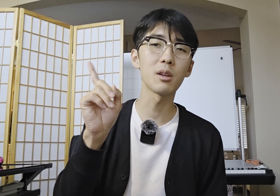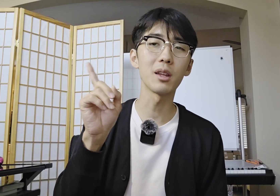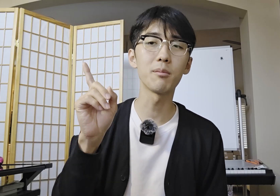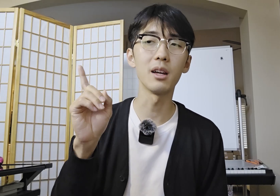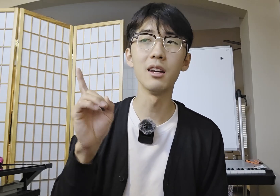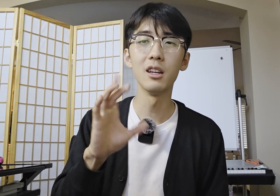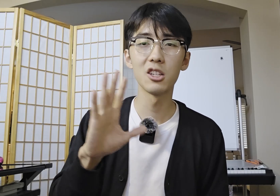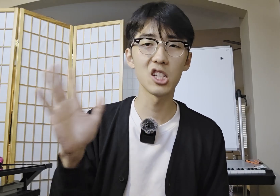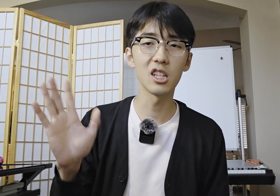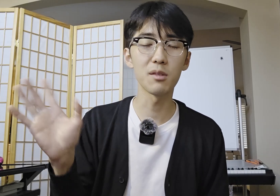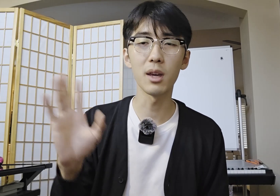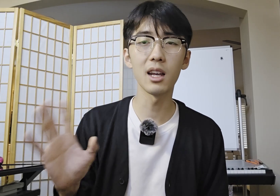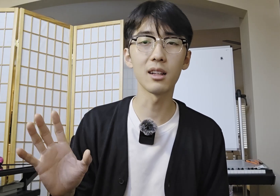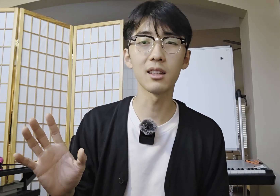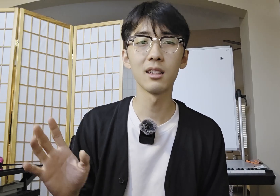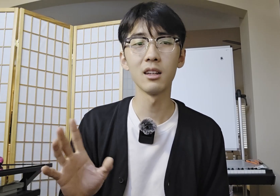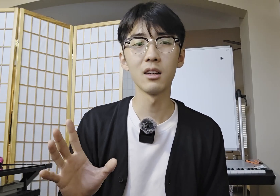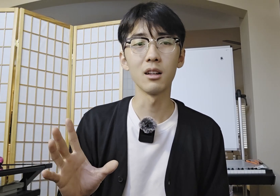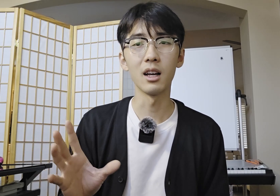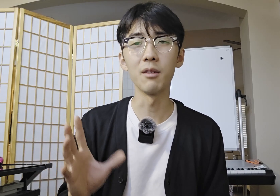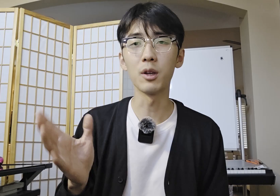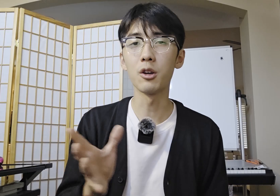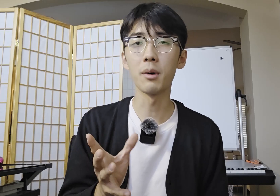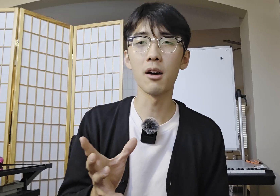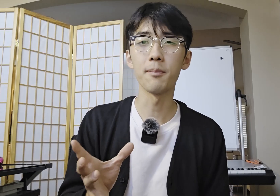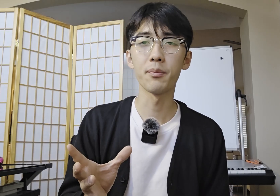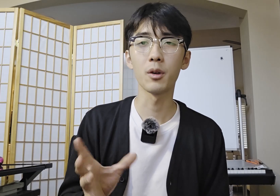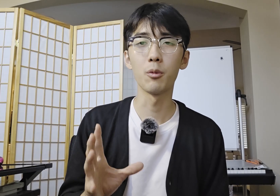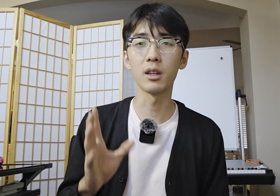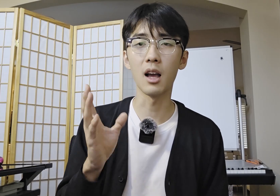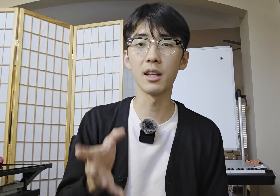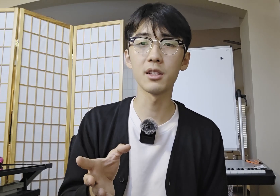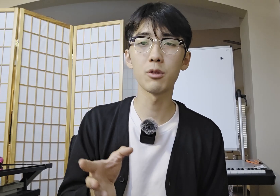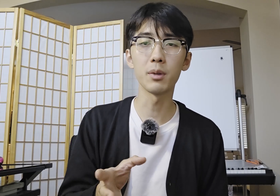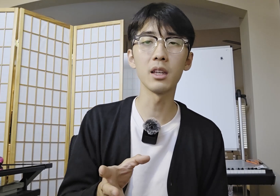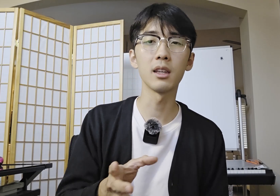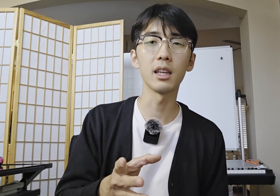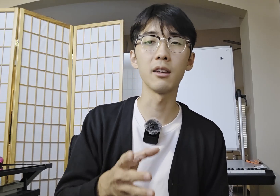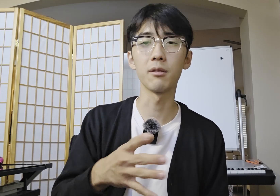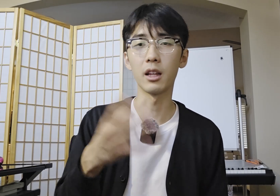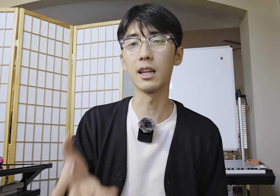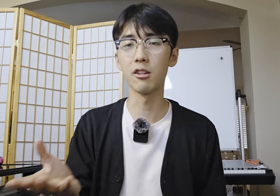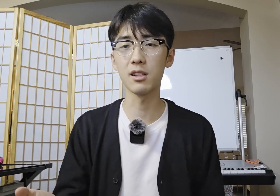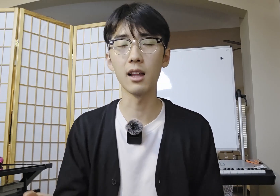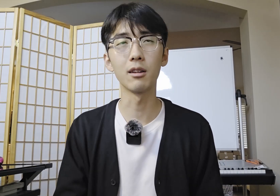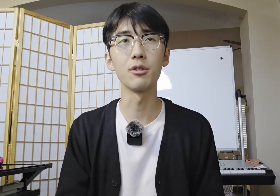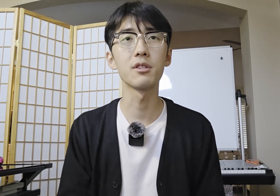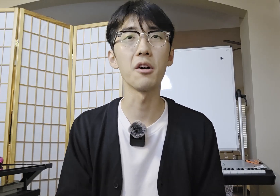something. But she has made like a video about what the kanjis would be if like in their sign language. So